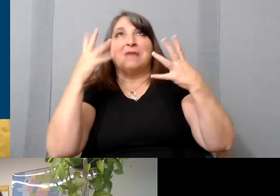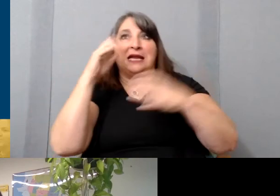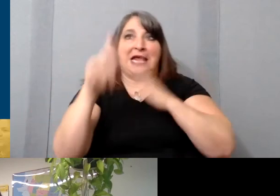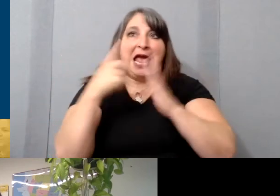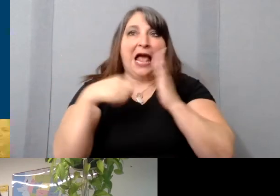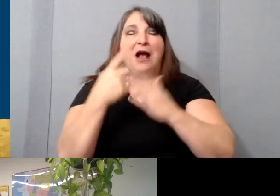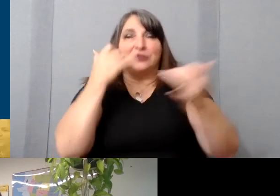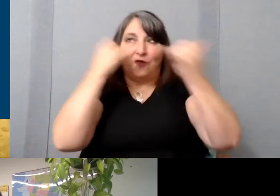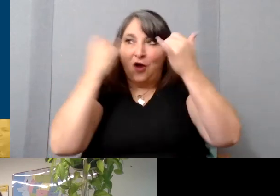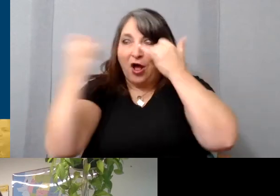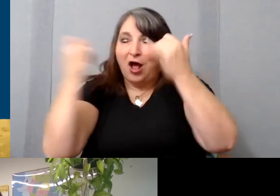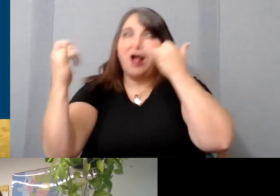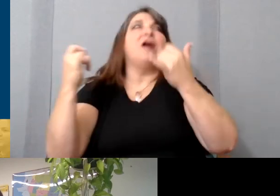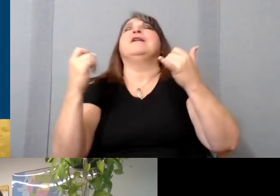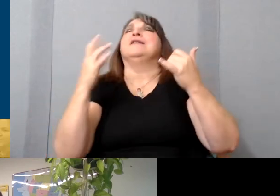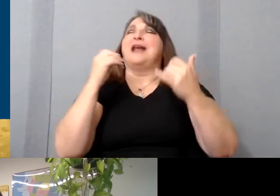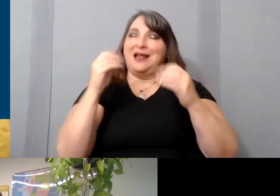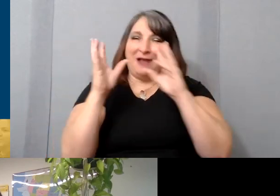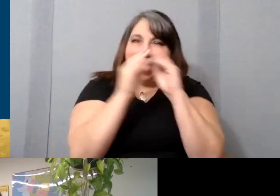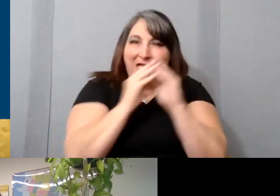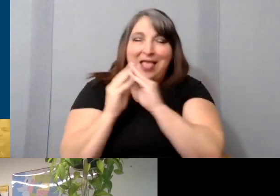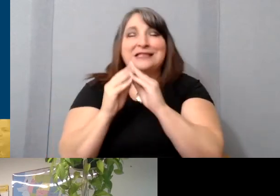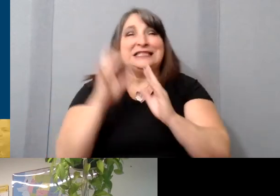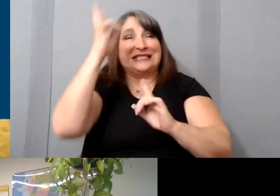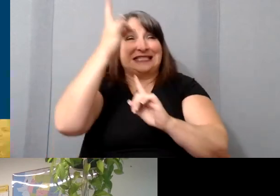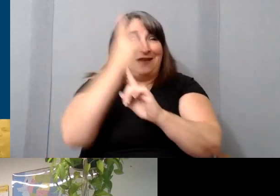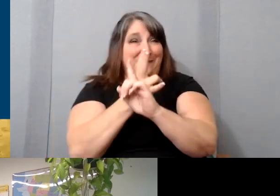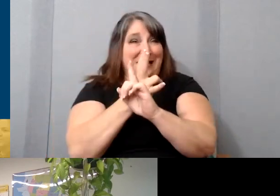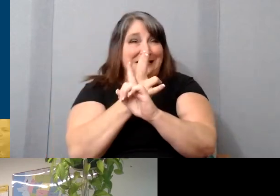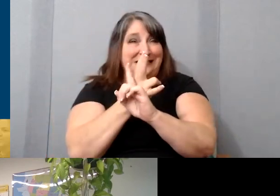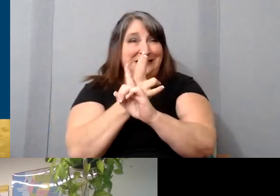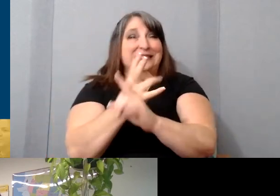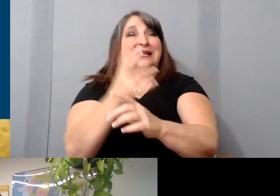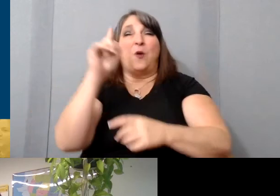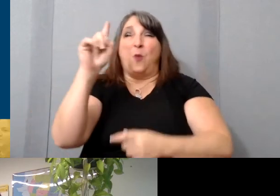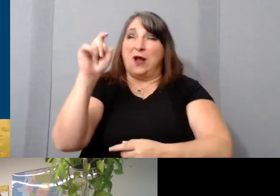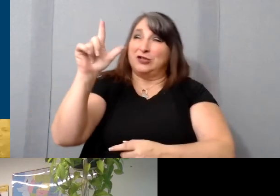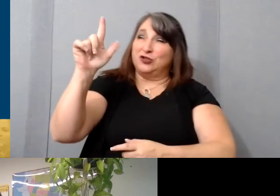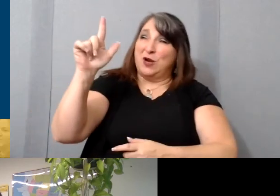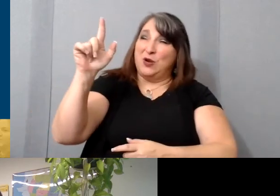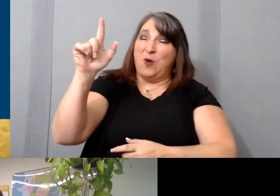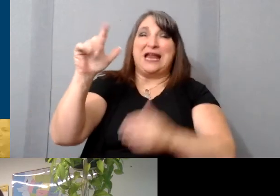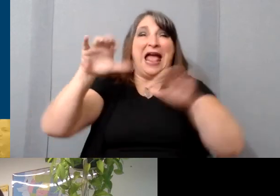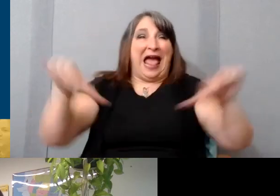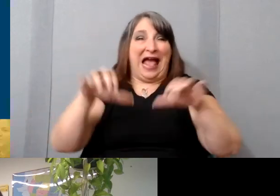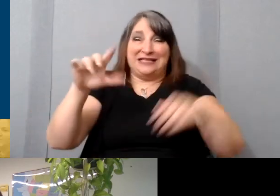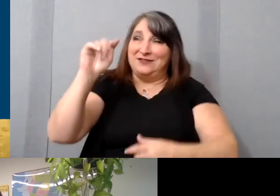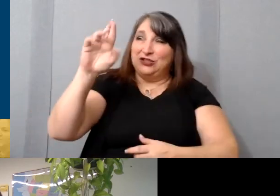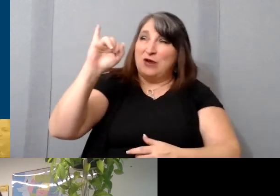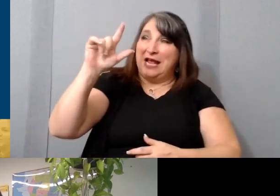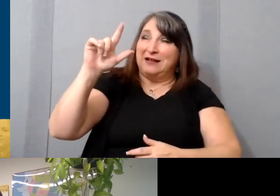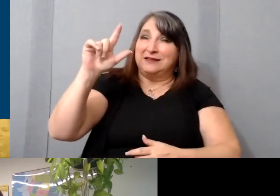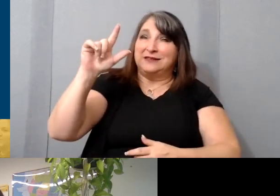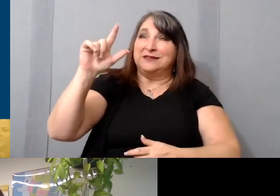call time with our chair, in just 7 short months, our 121 active trailraisers, some of whom I know are on this